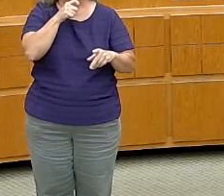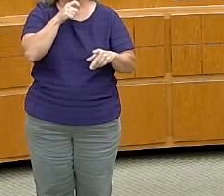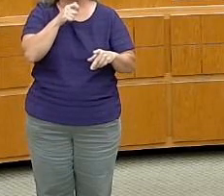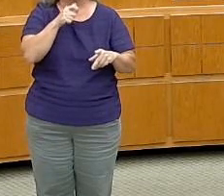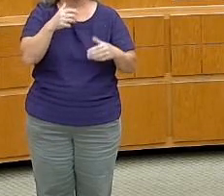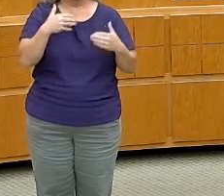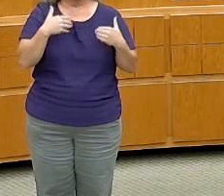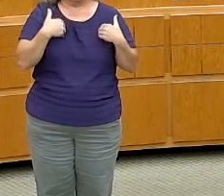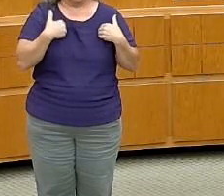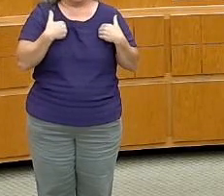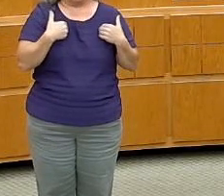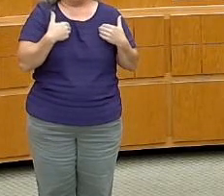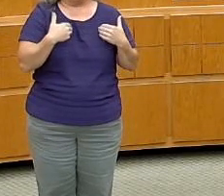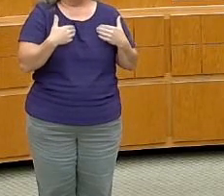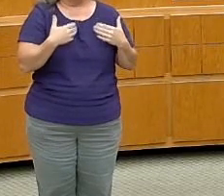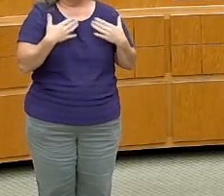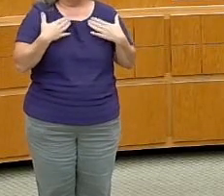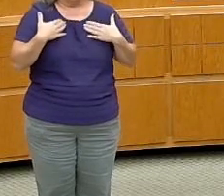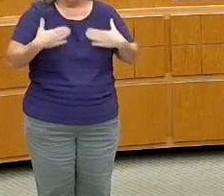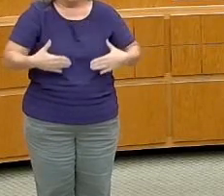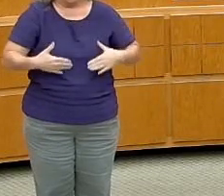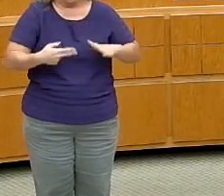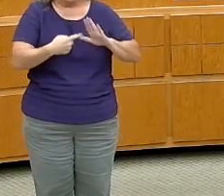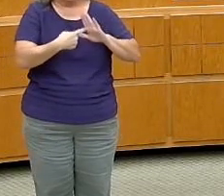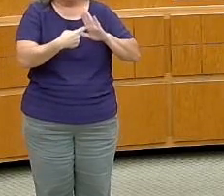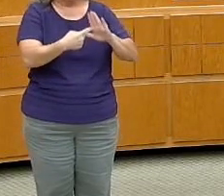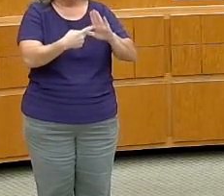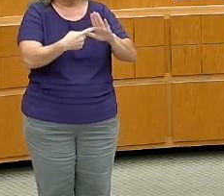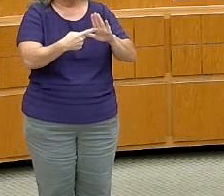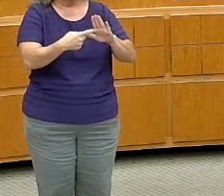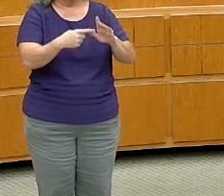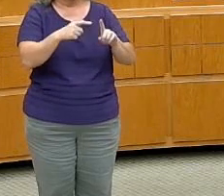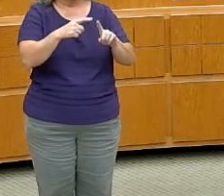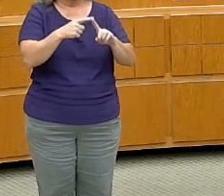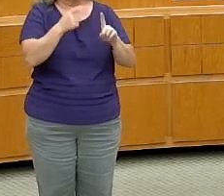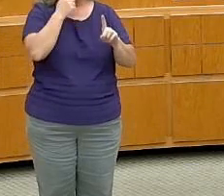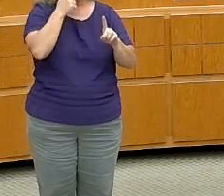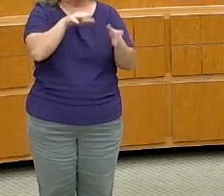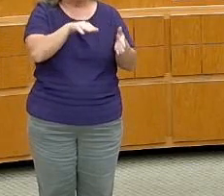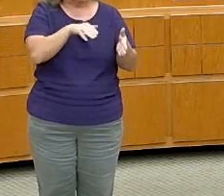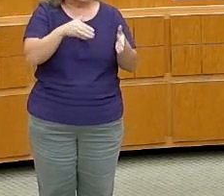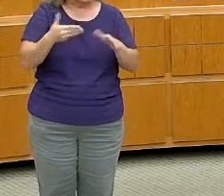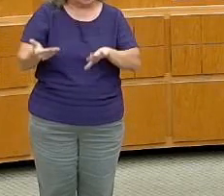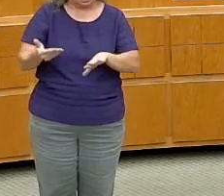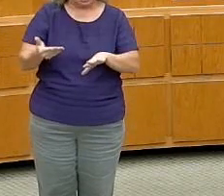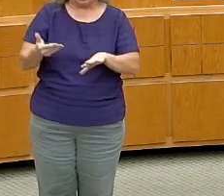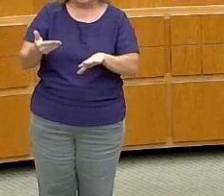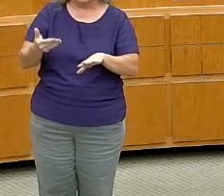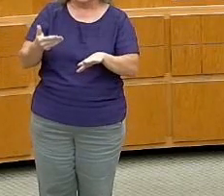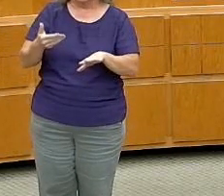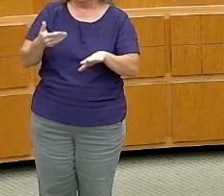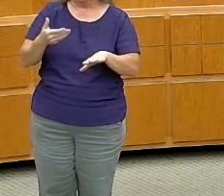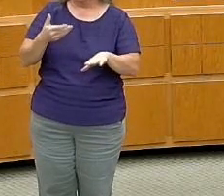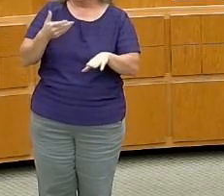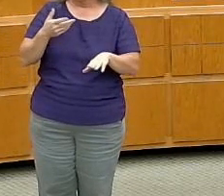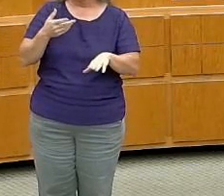have potentially COVID-19 but haven't been tested, if that makes any sense. Yep, we'll have